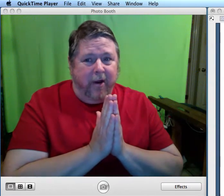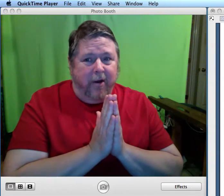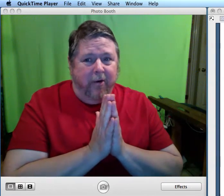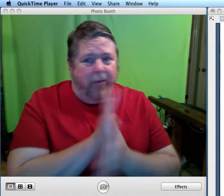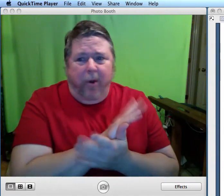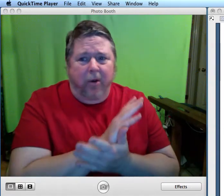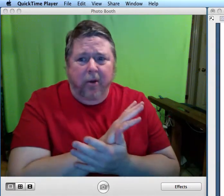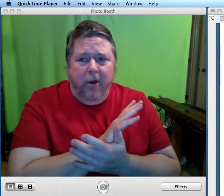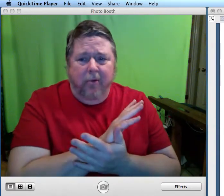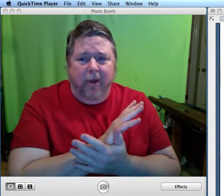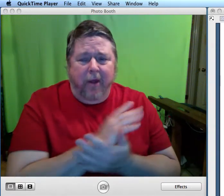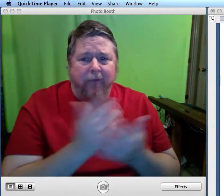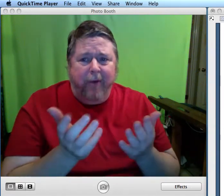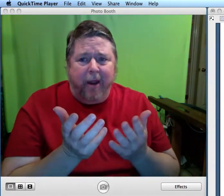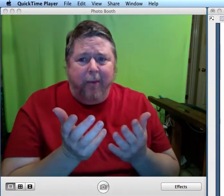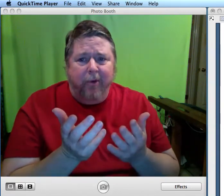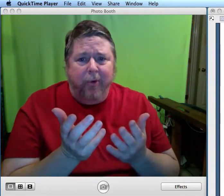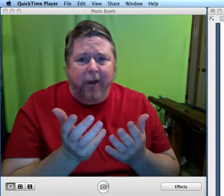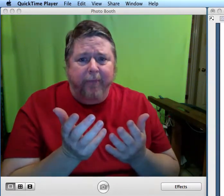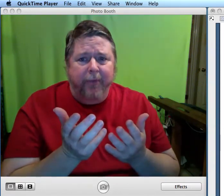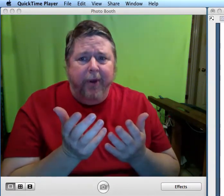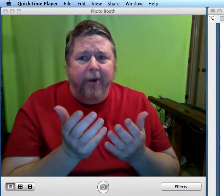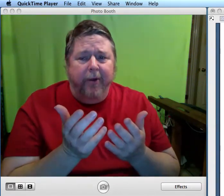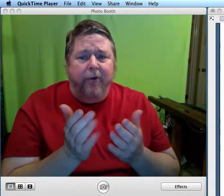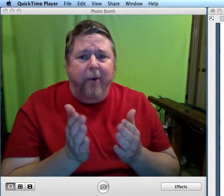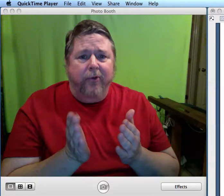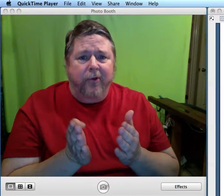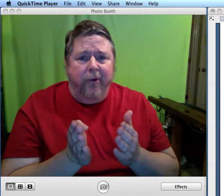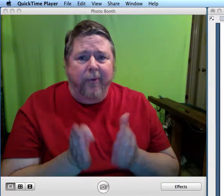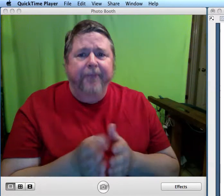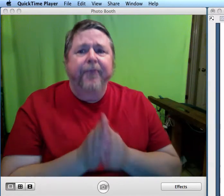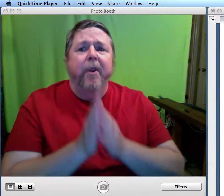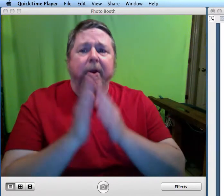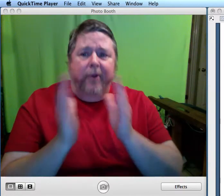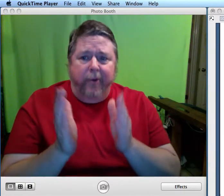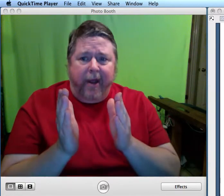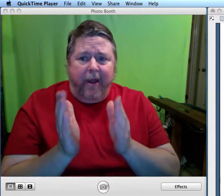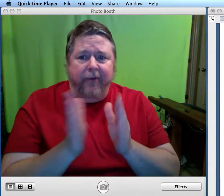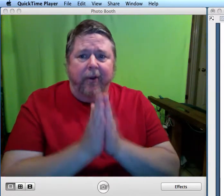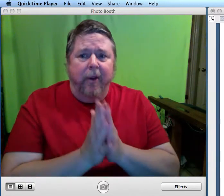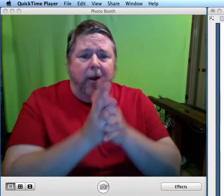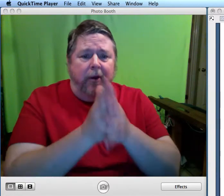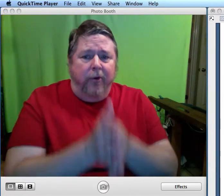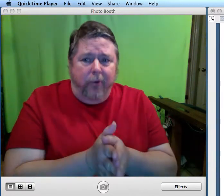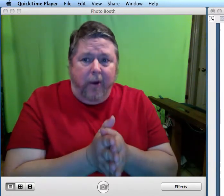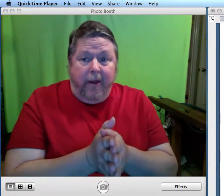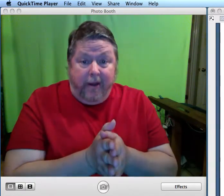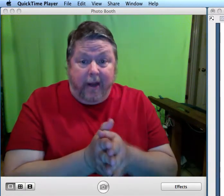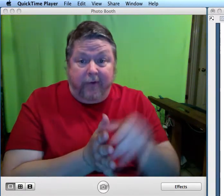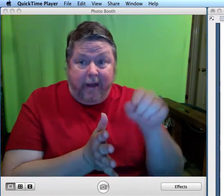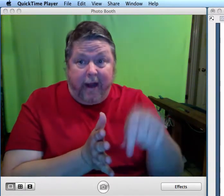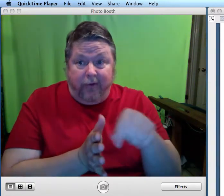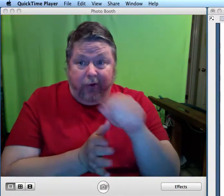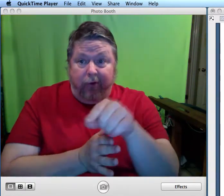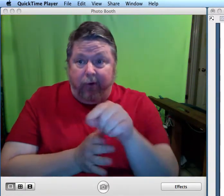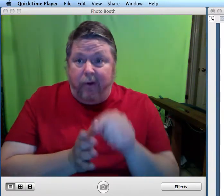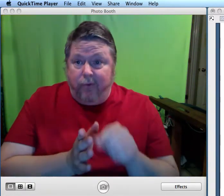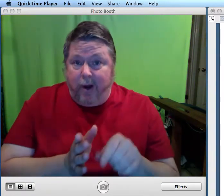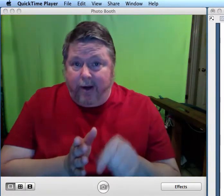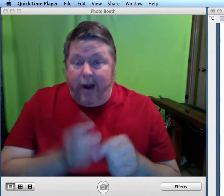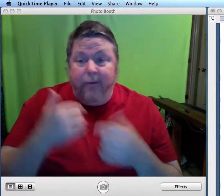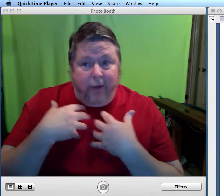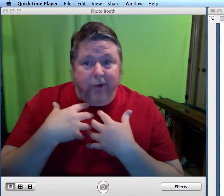trying to do them all without feedback in between them. You're supposed to do a task, do the next analysis. You during